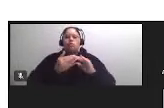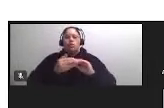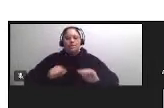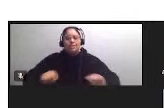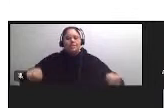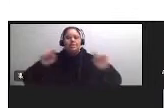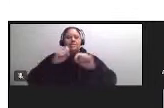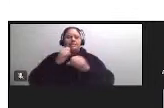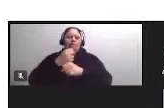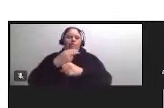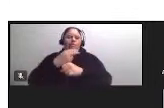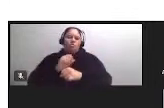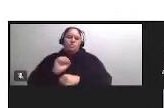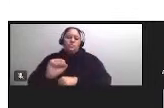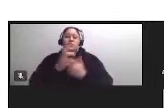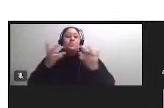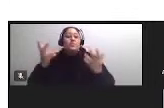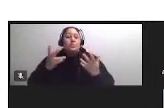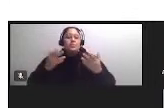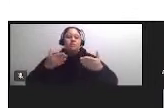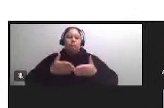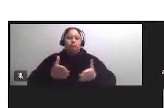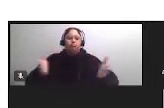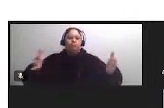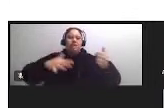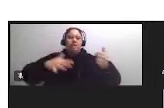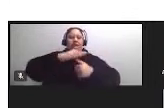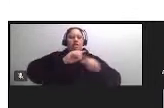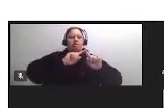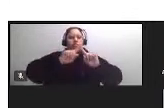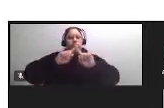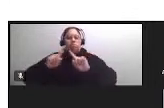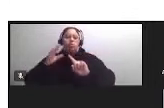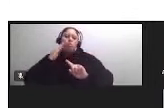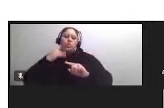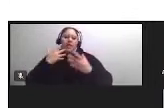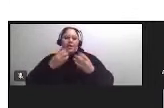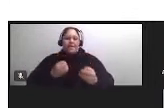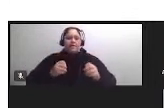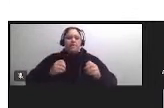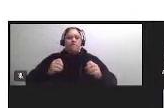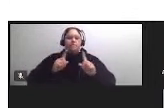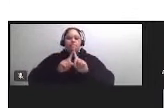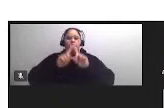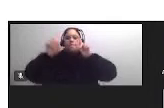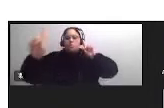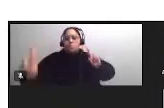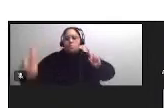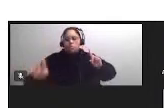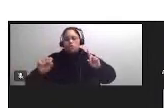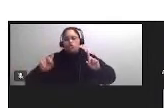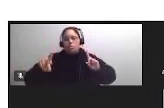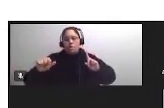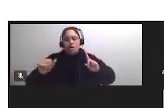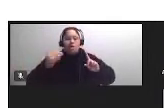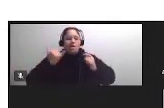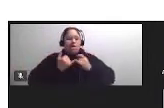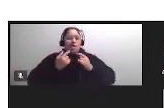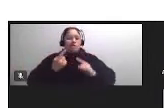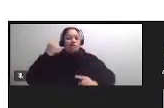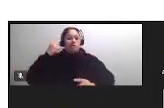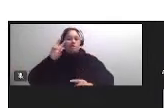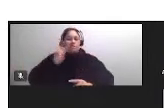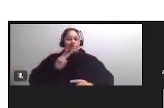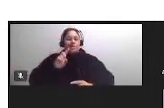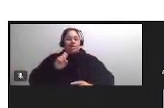communities and stakeholders in the geographical areas when we do have a remote SOPA, like we did in